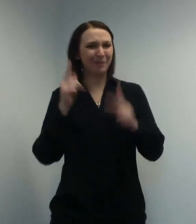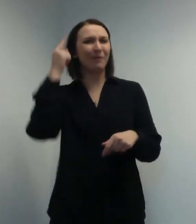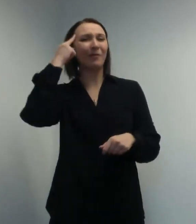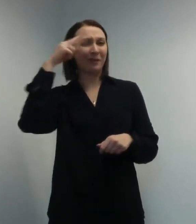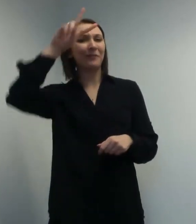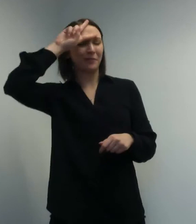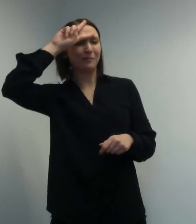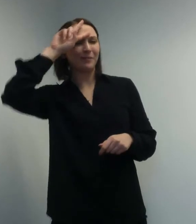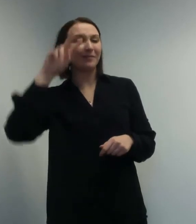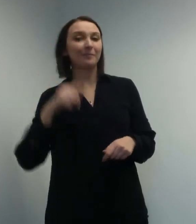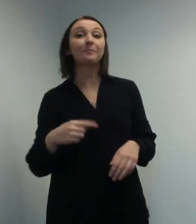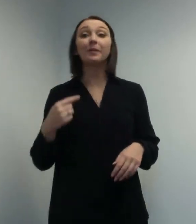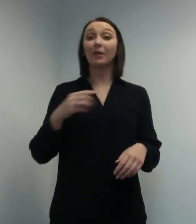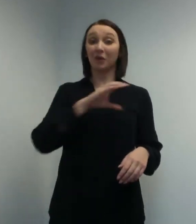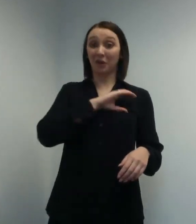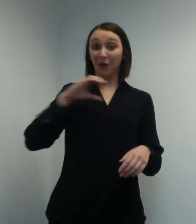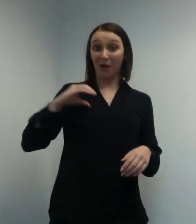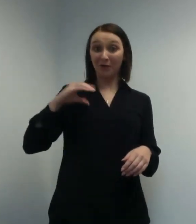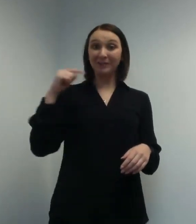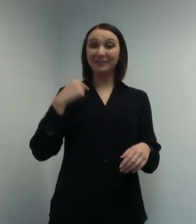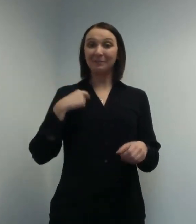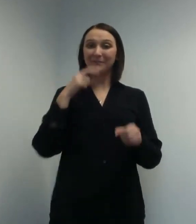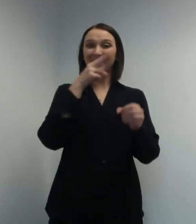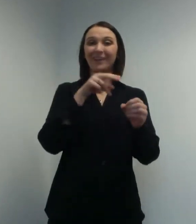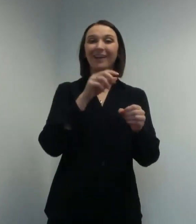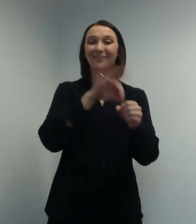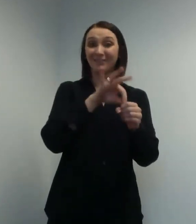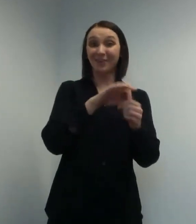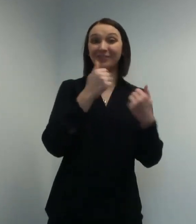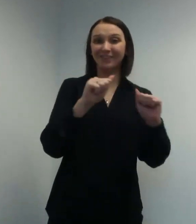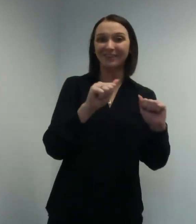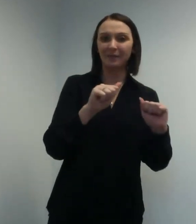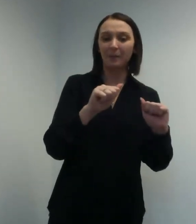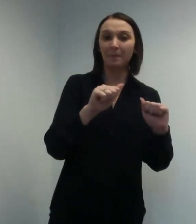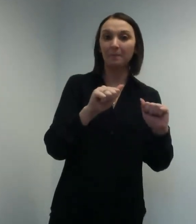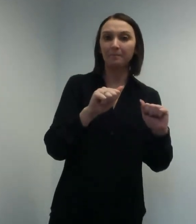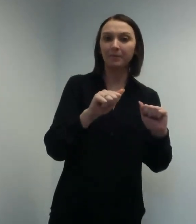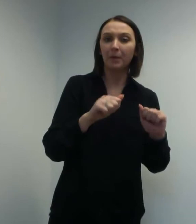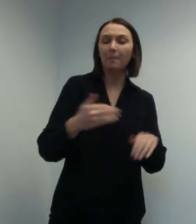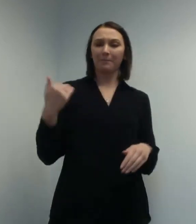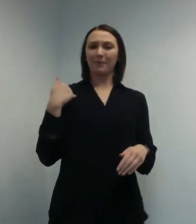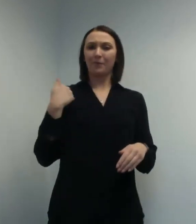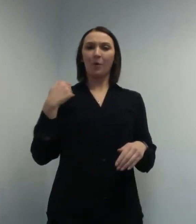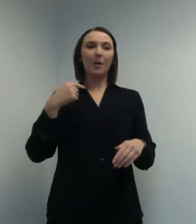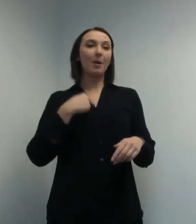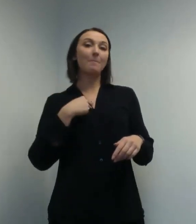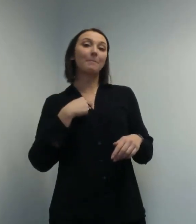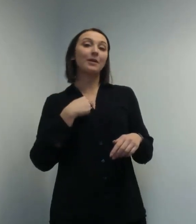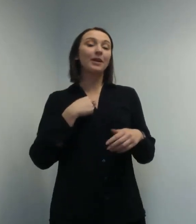for Congress. For years, I had existed safely behind the scenes in politics as a fundraiser, as an